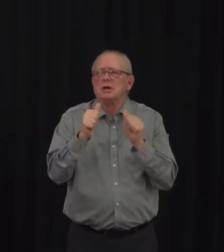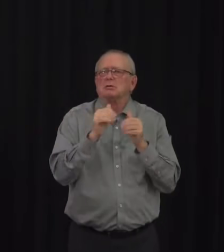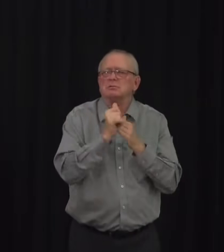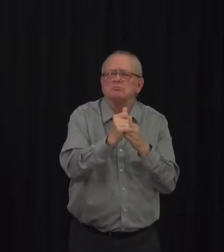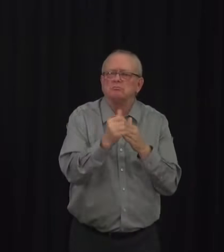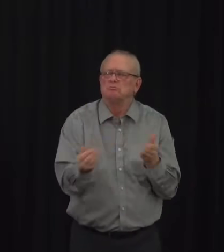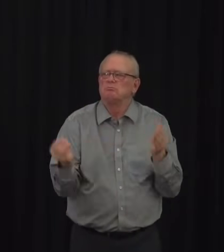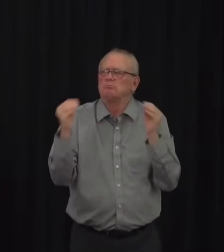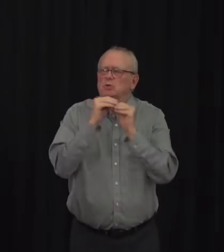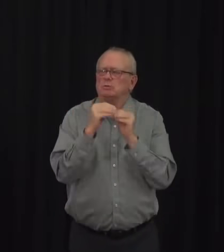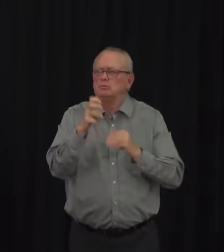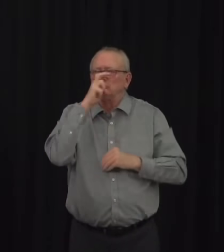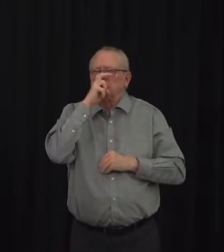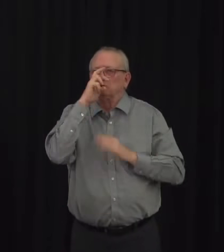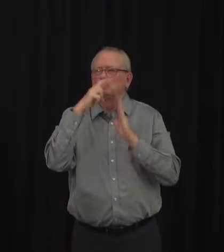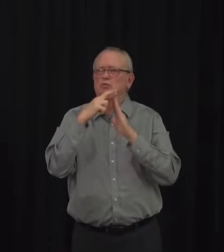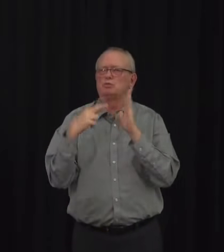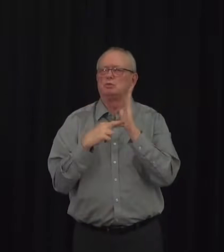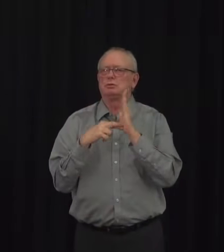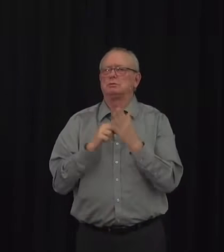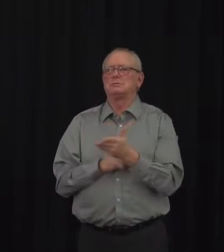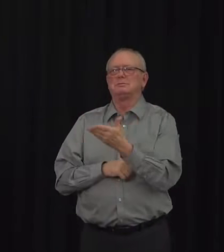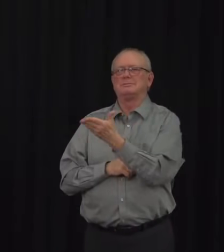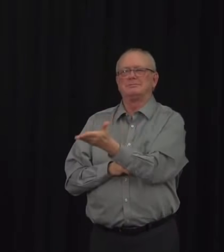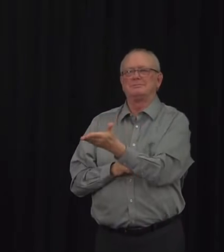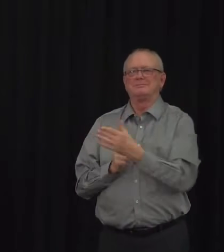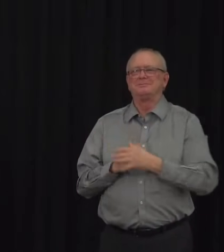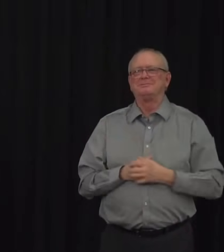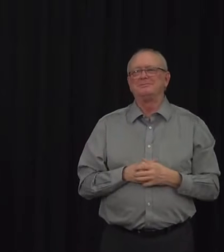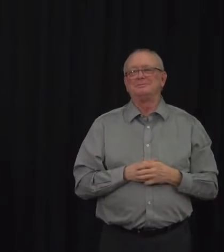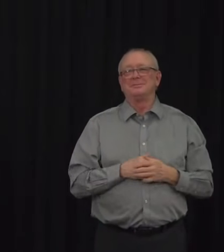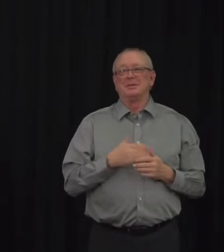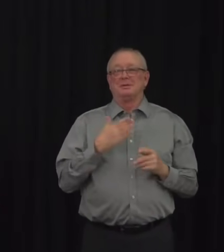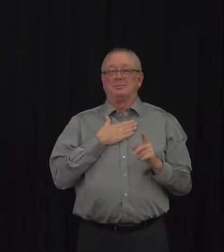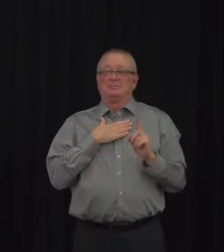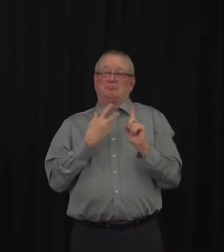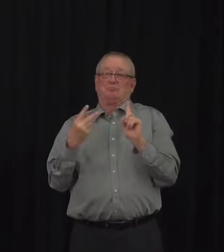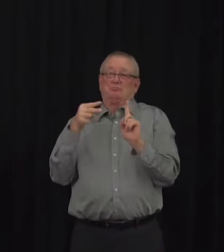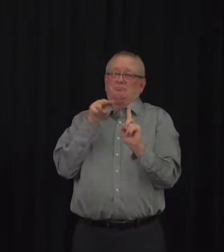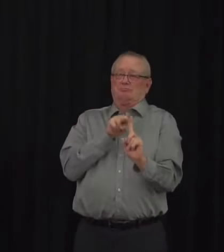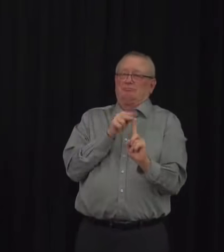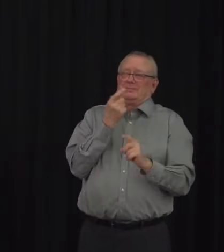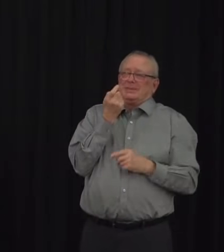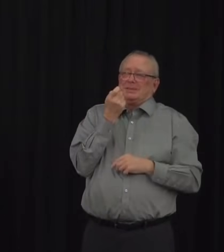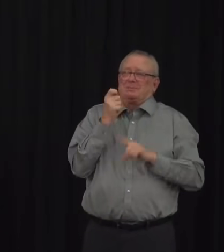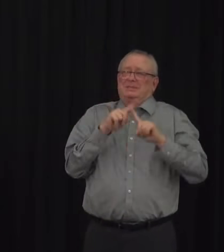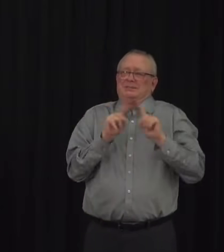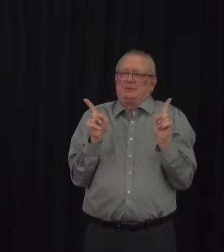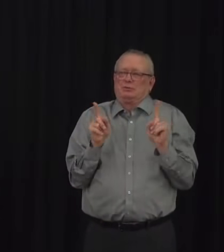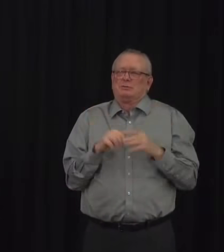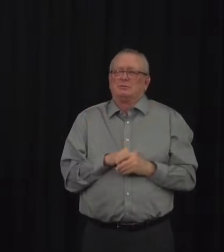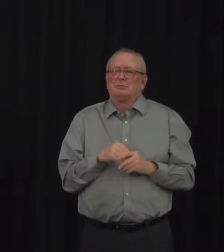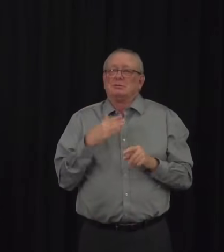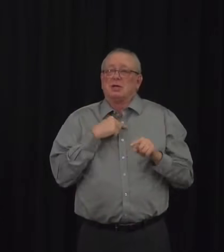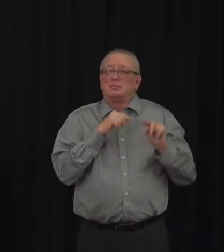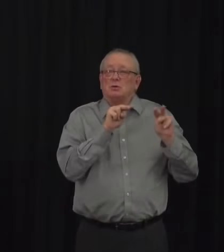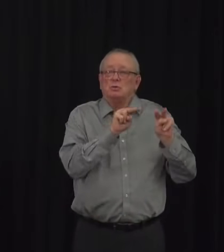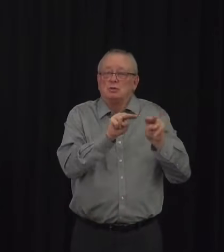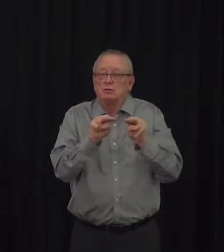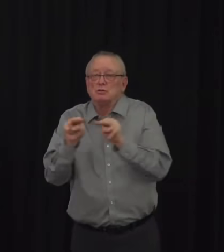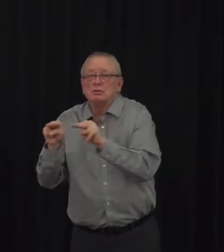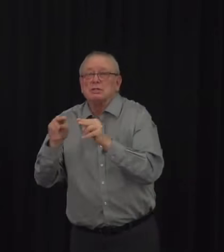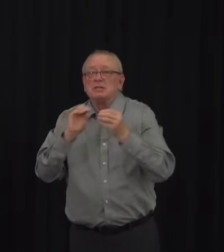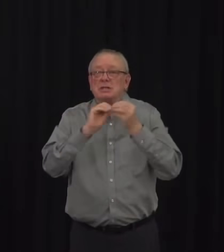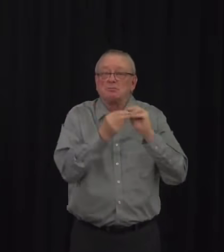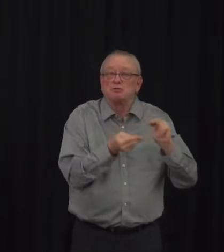I have a different perspective on actions taken with triggers. So we were watching closely our case numbers and R